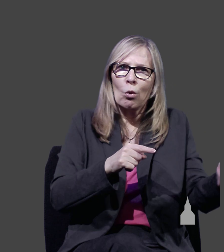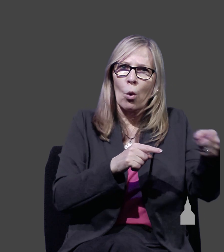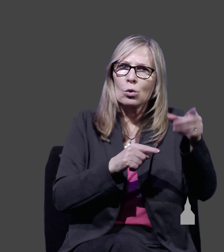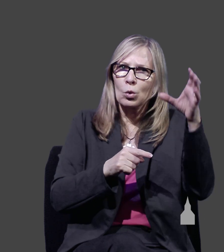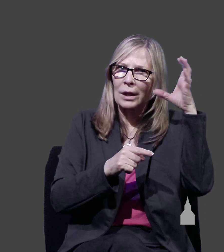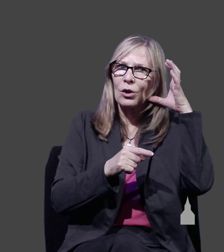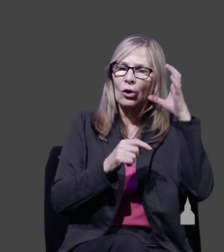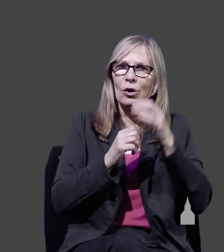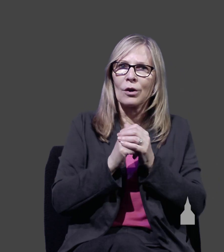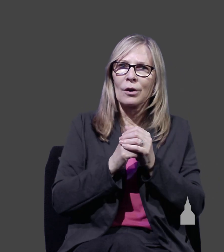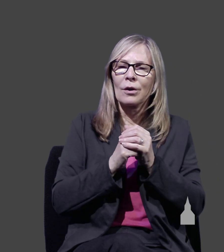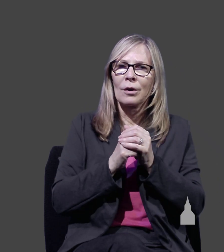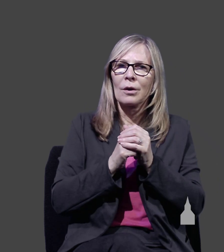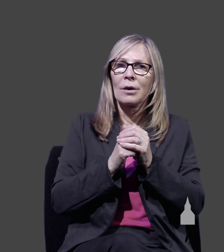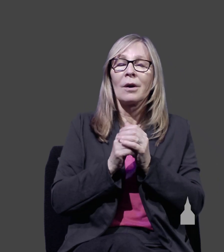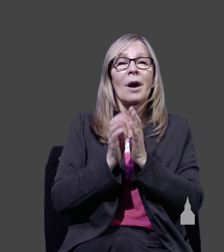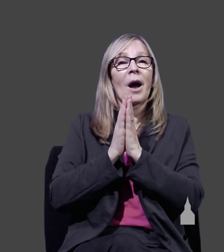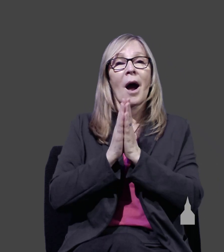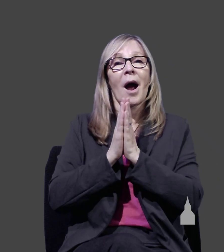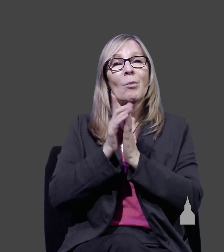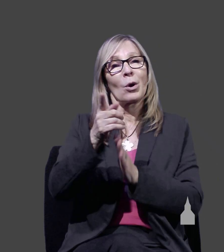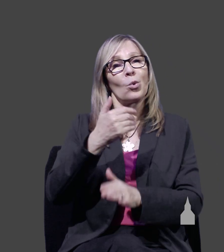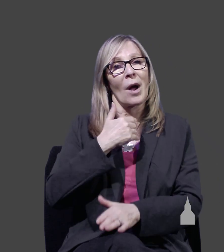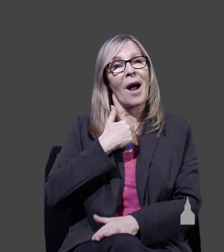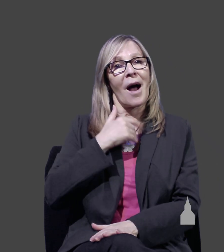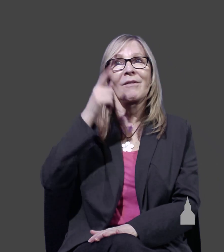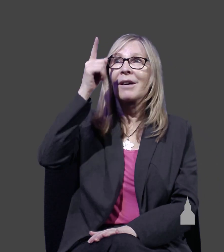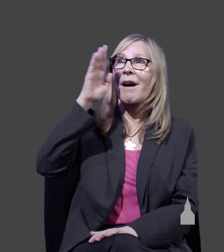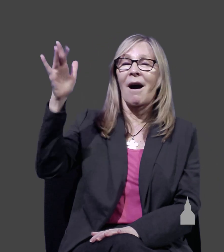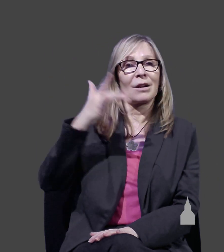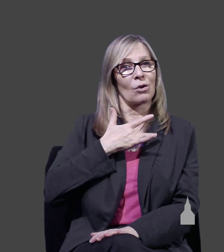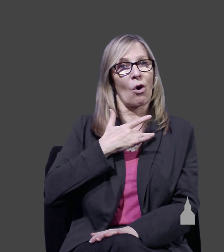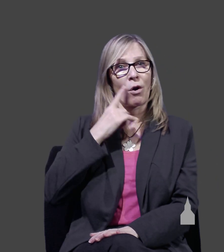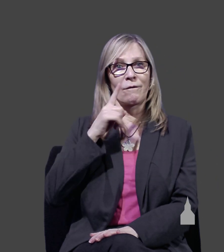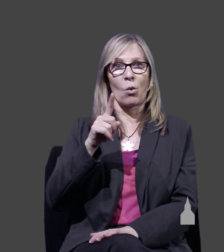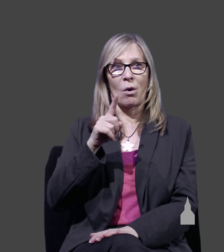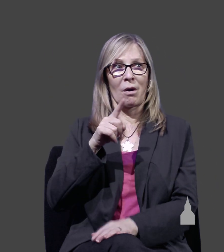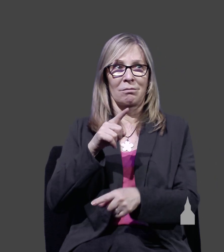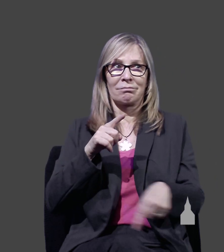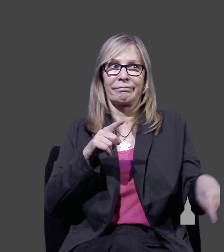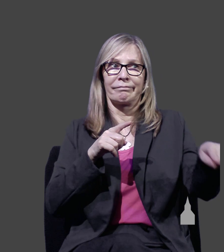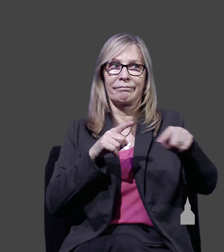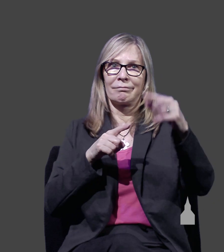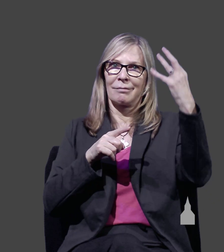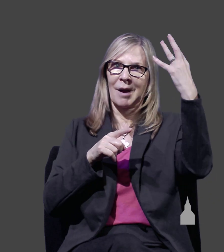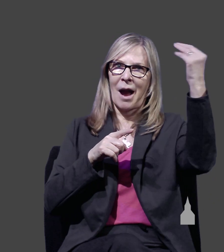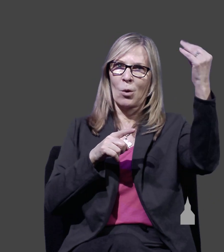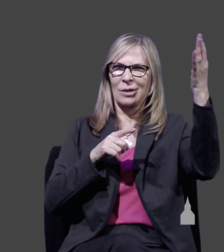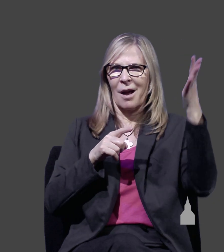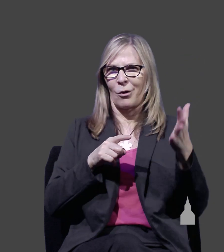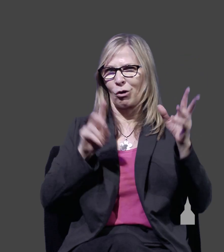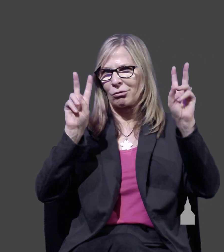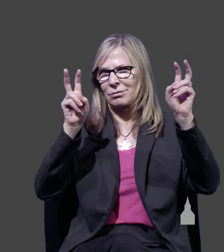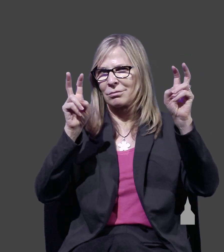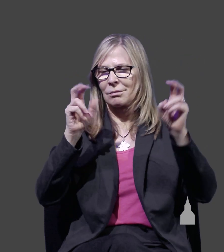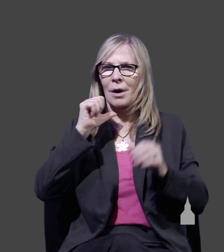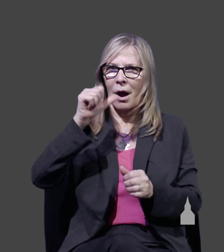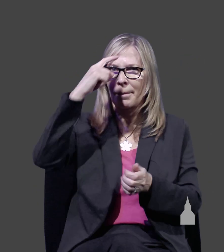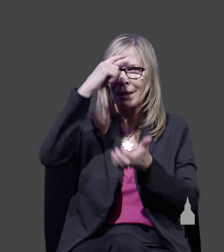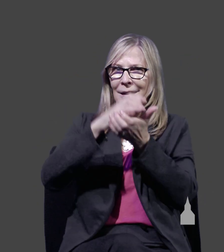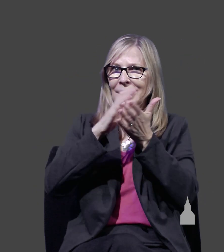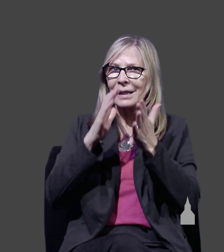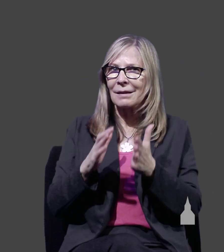I pray that you have the heart of God when it comes to the outsiders, the unbelievers that you interact with. I know they can